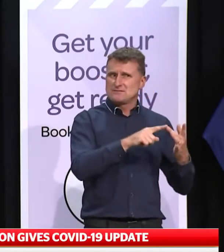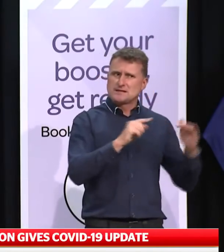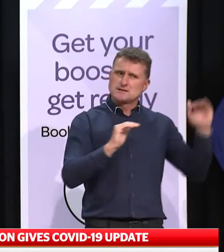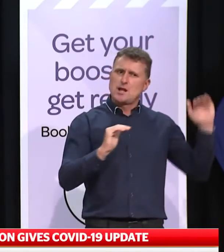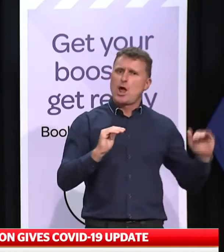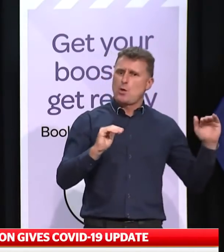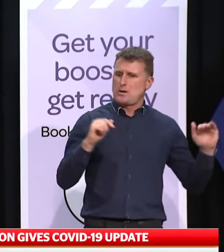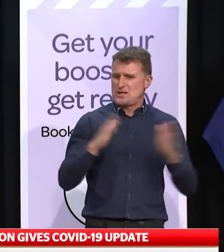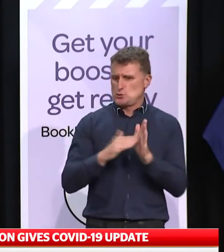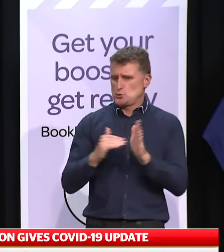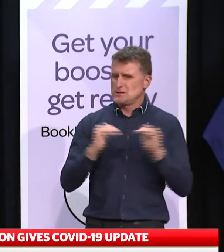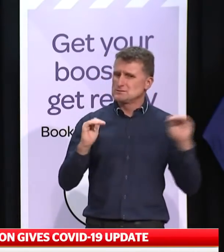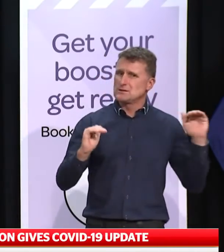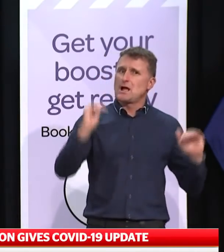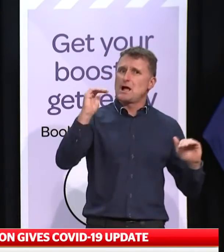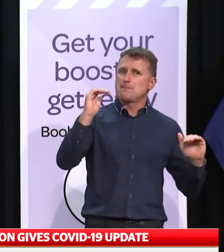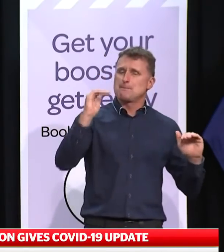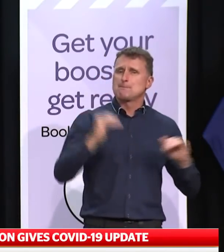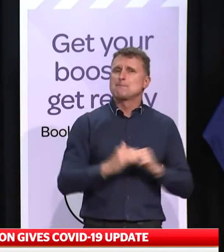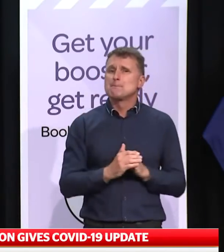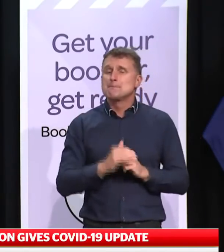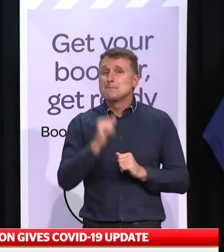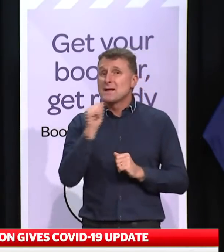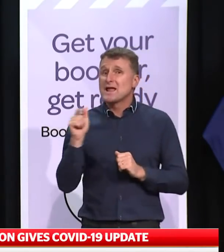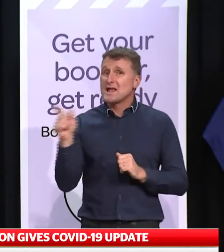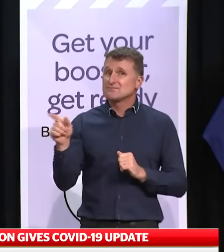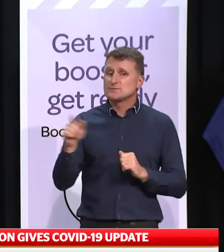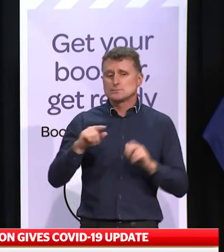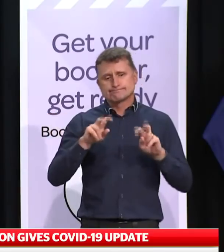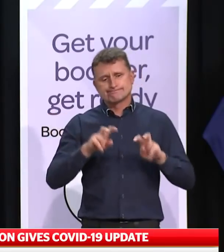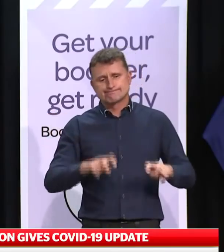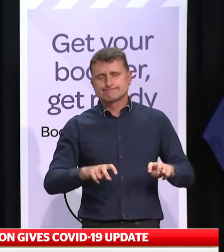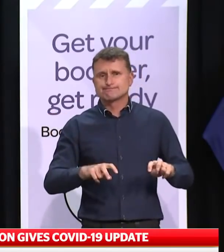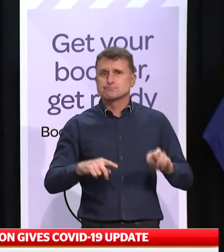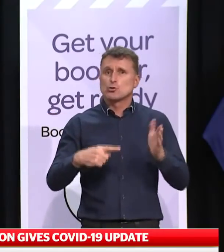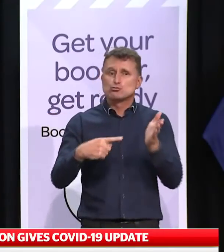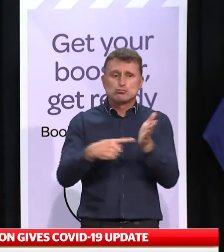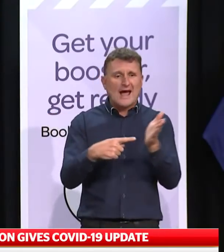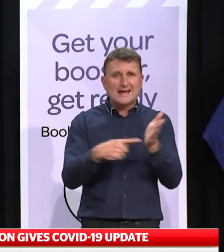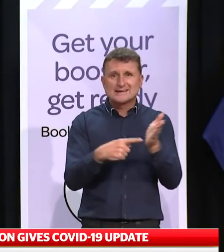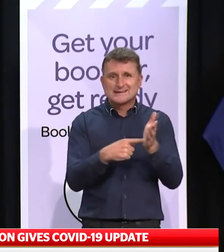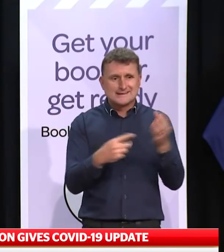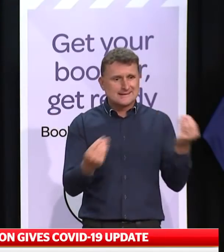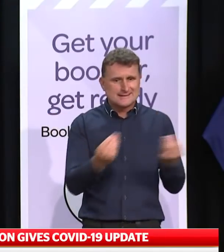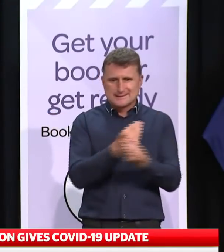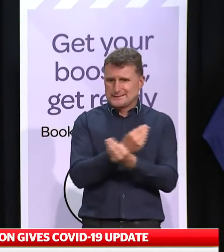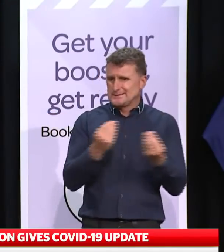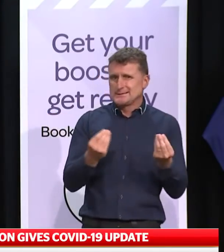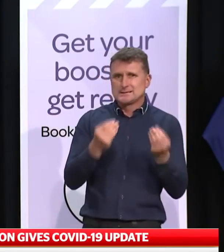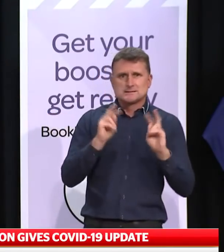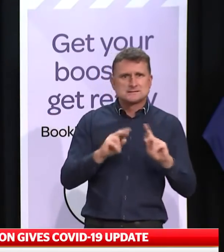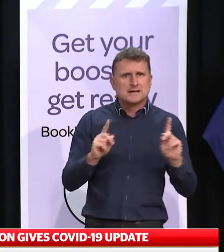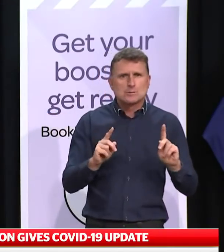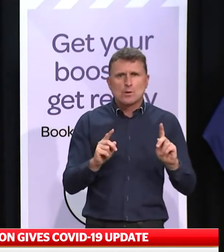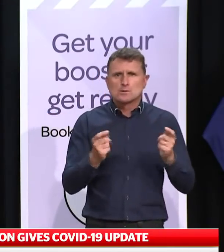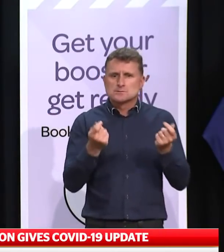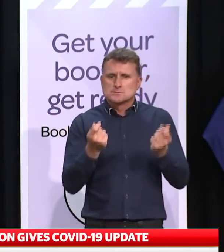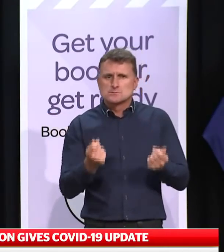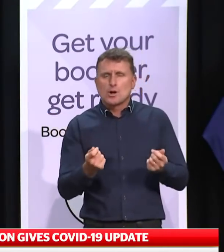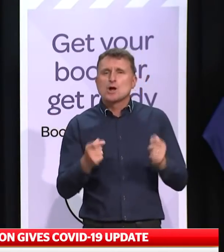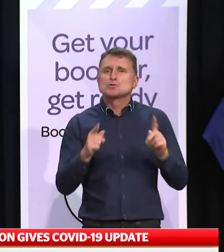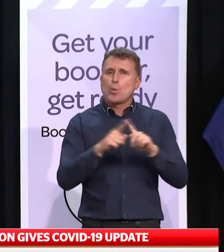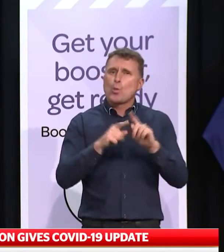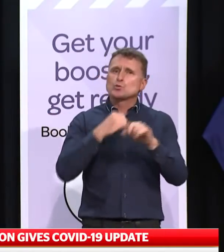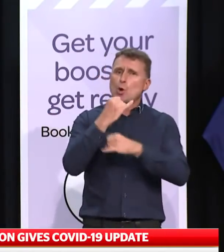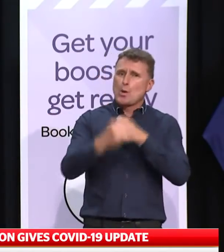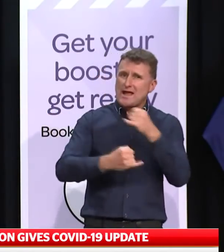But even when you dig into the tradables, non-tradables split, you still see things that have significant international factors